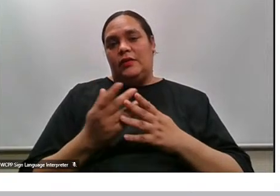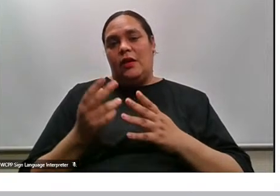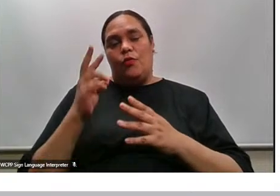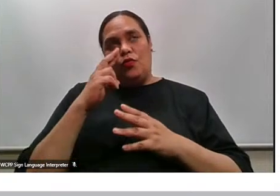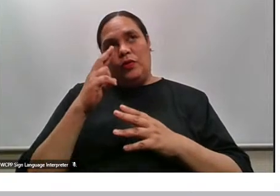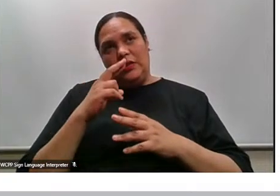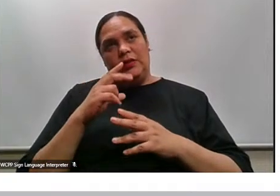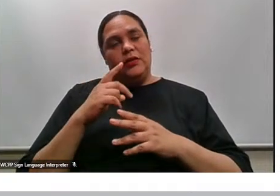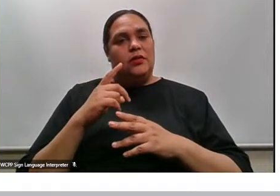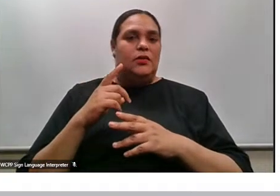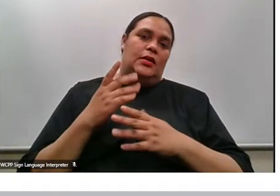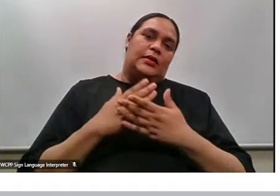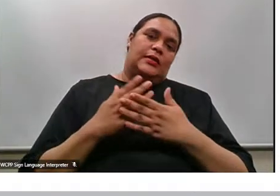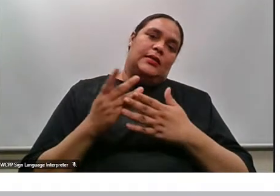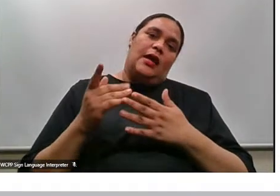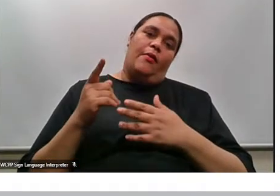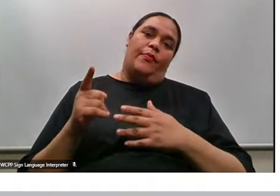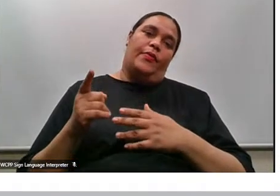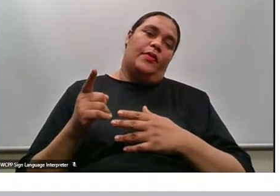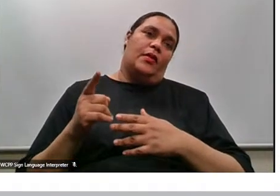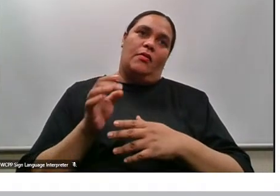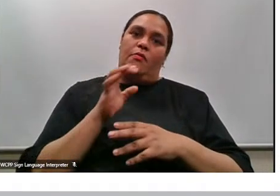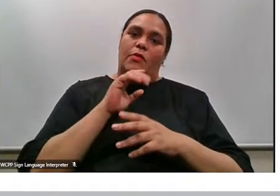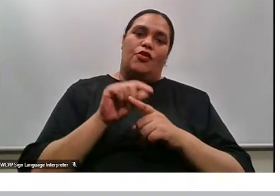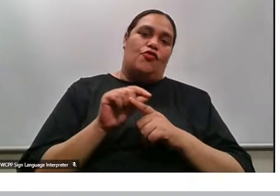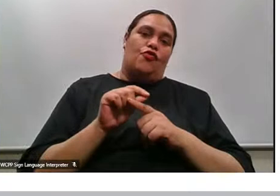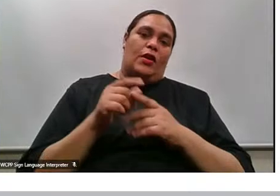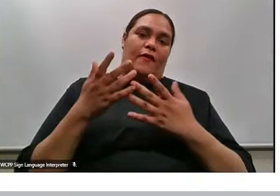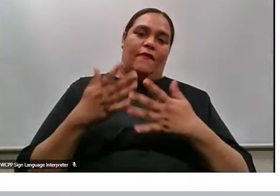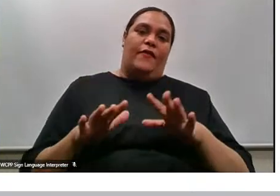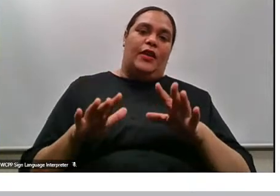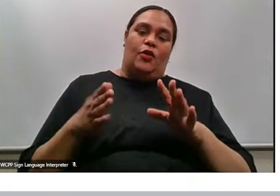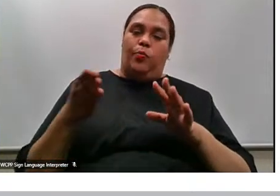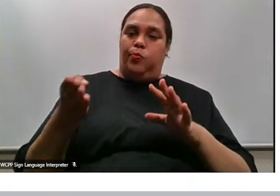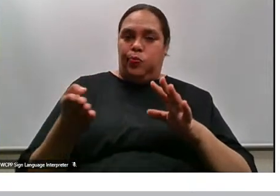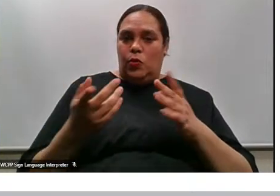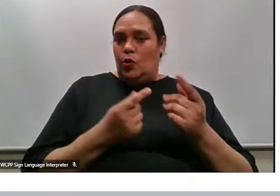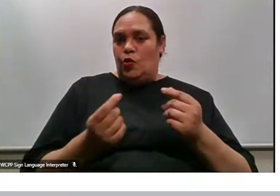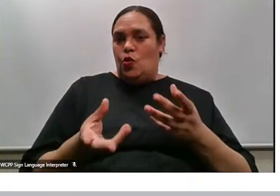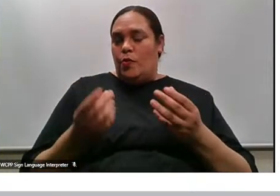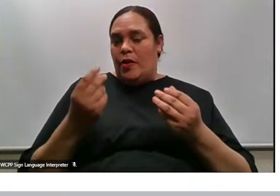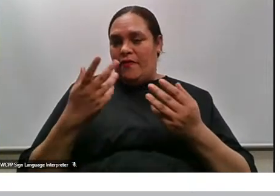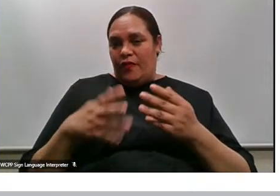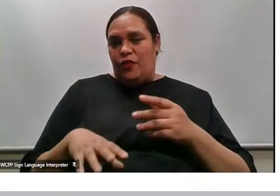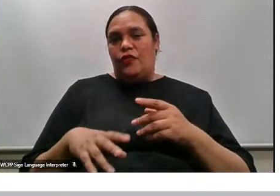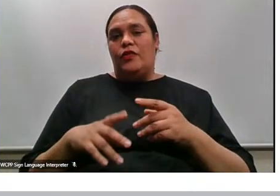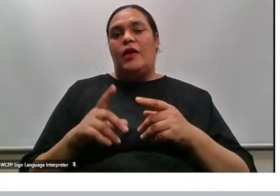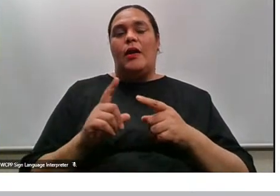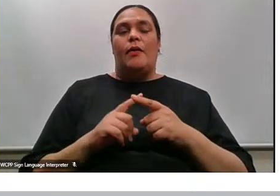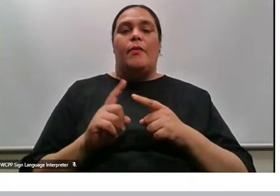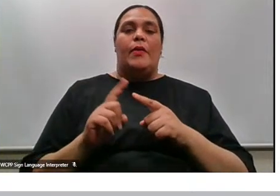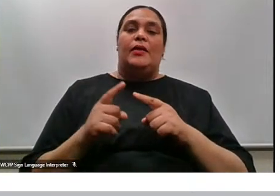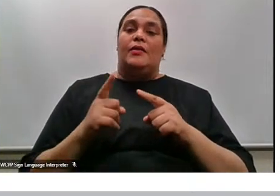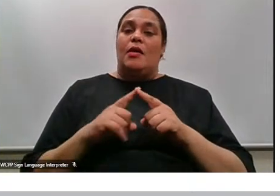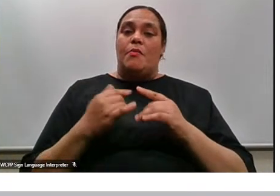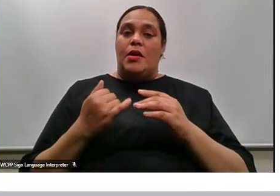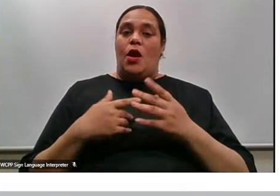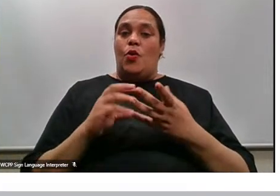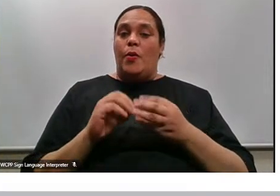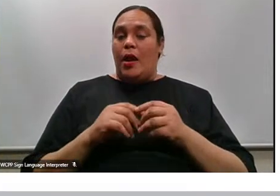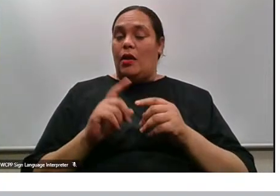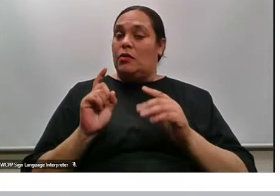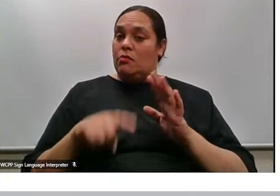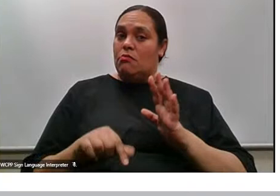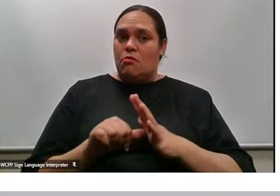reasons, some of them being that training was already attended to and received, that we have now made it